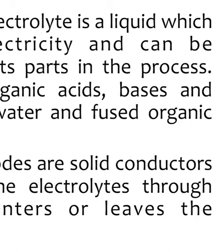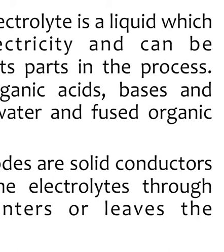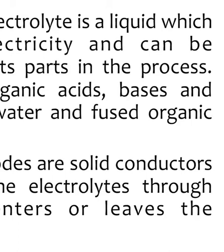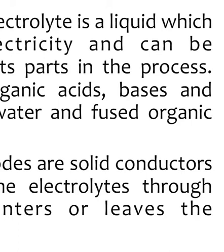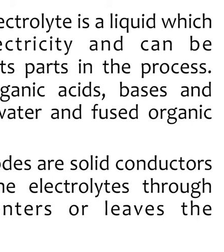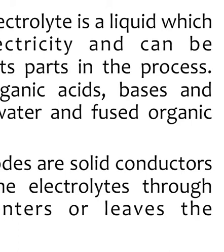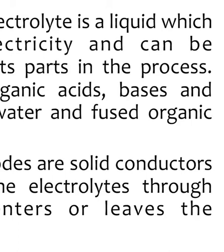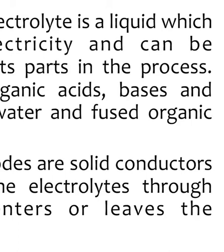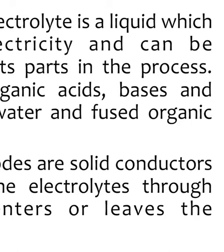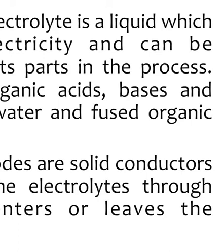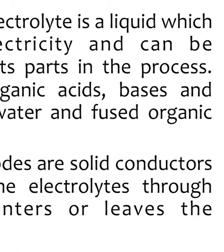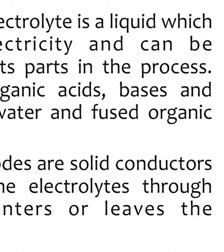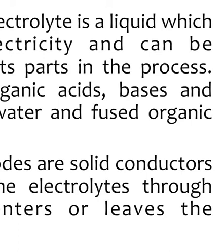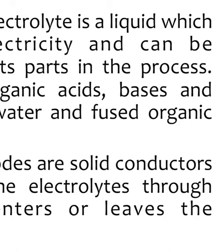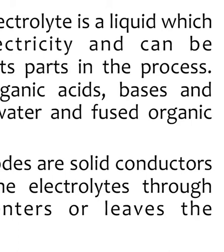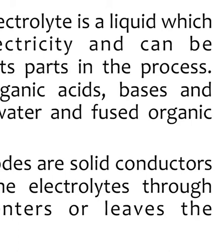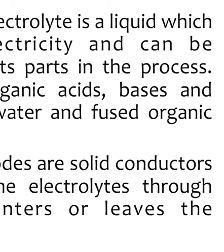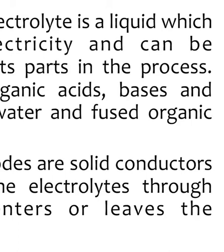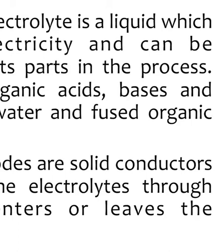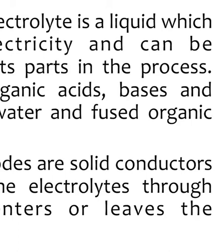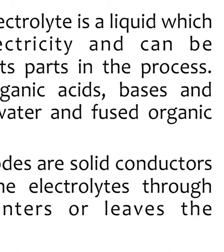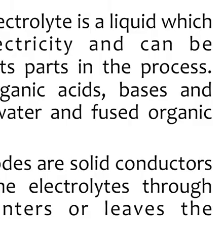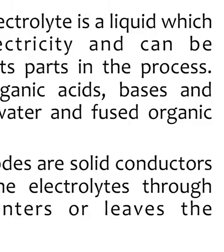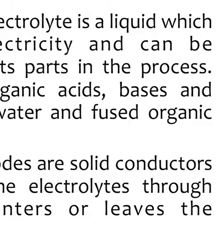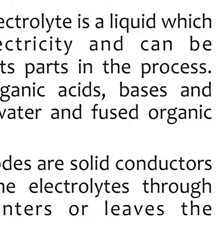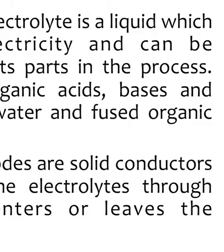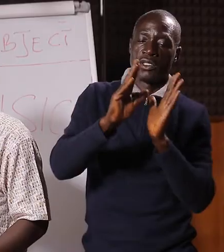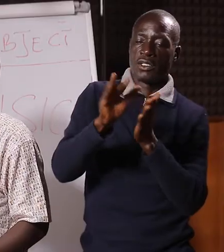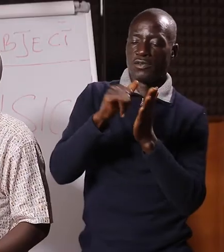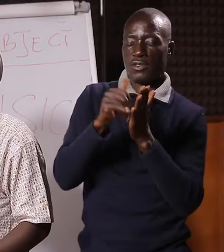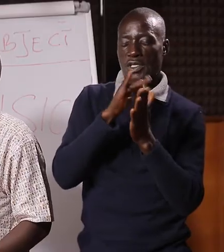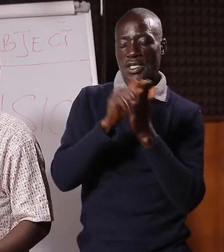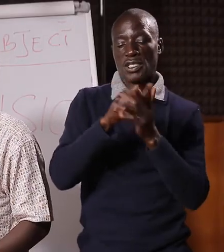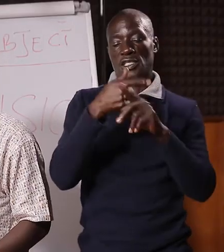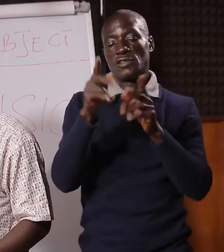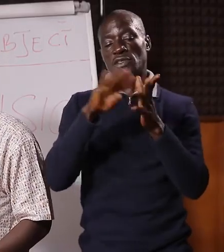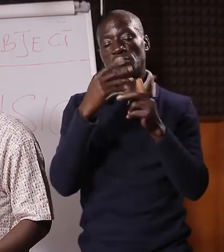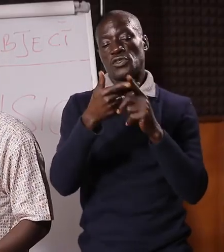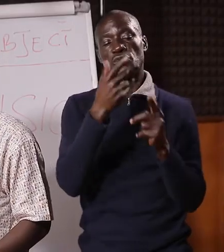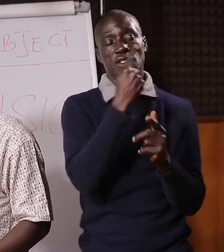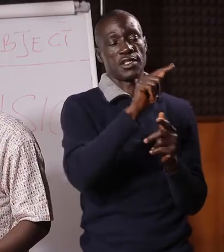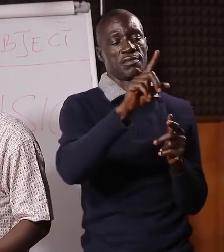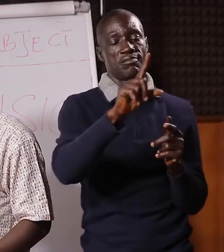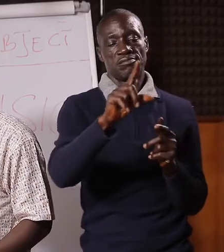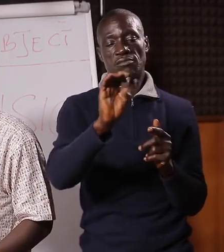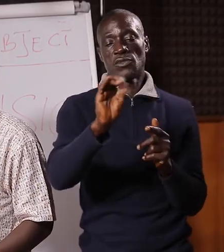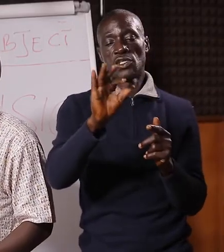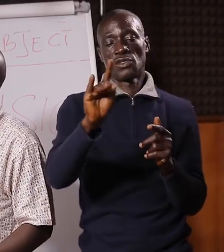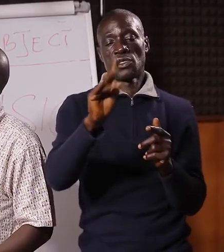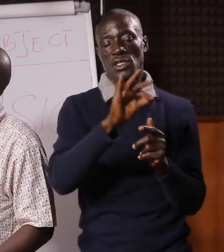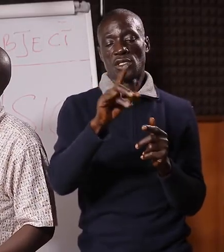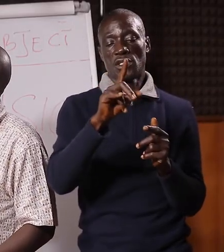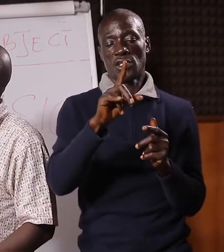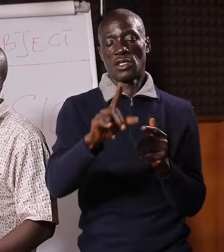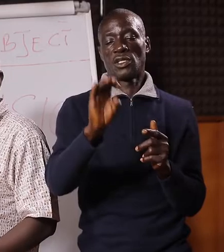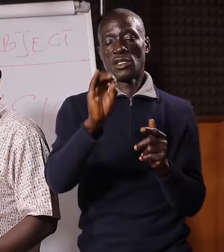current enters or leaves the electrolytes. Now, the difference between the electrolytes and electrodes is